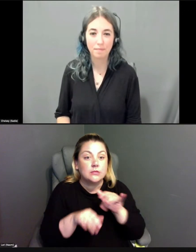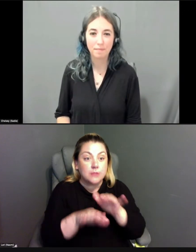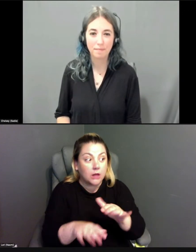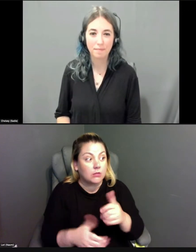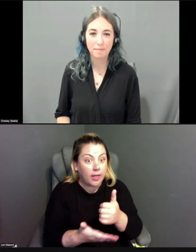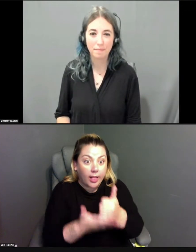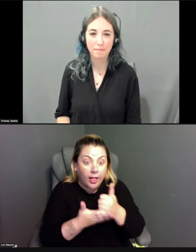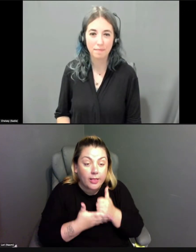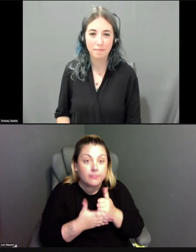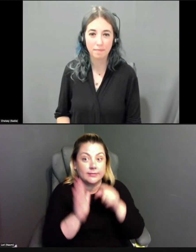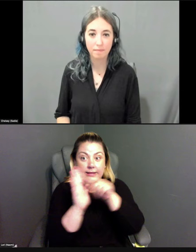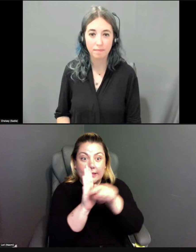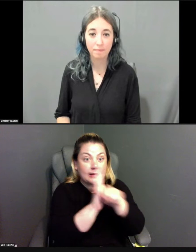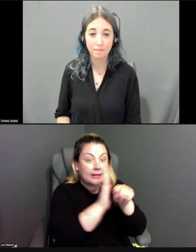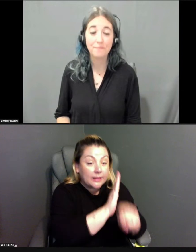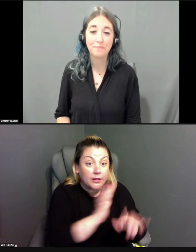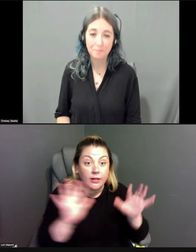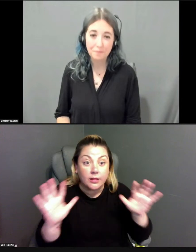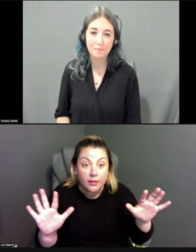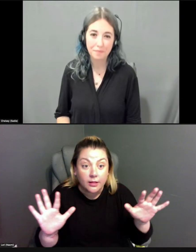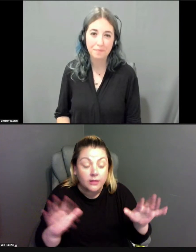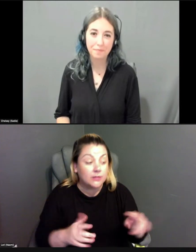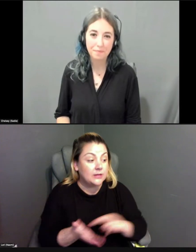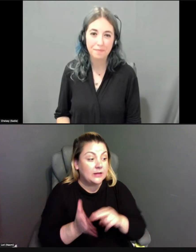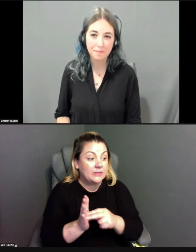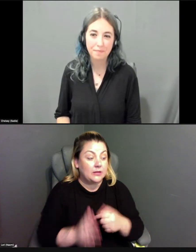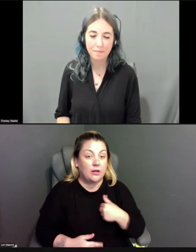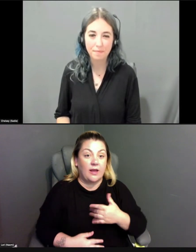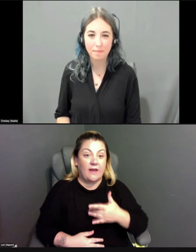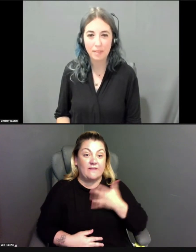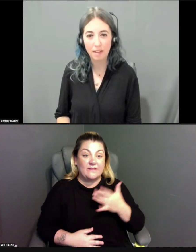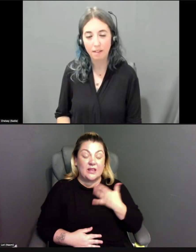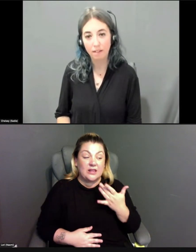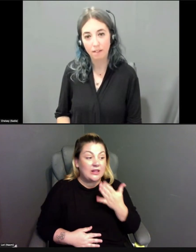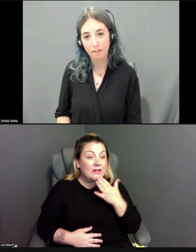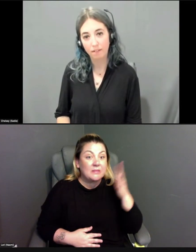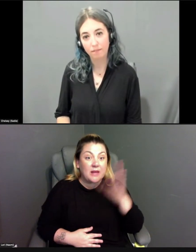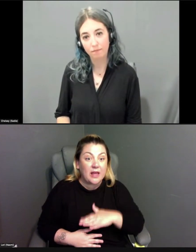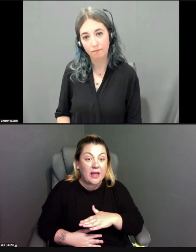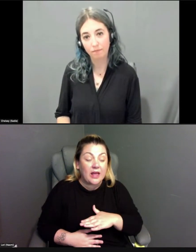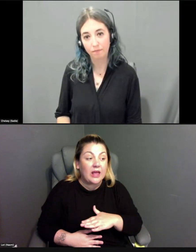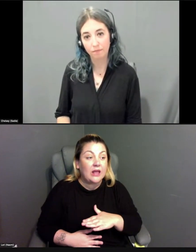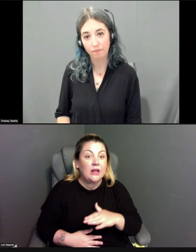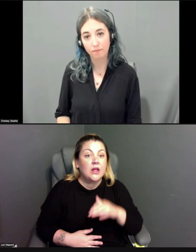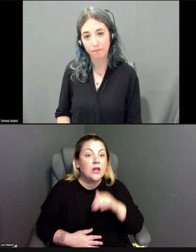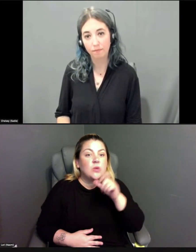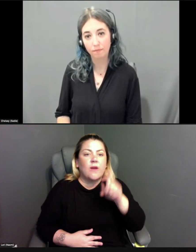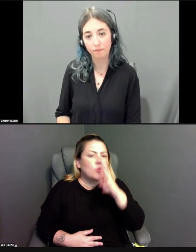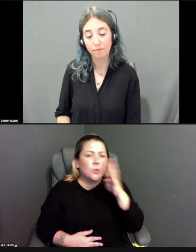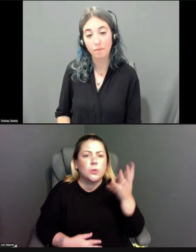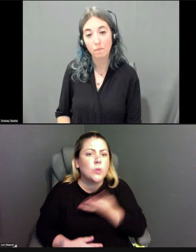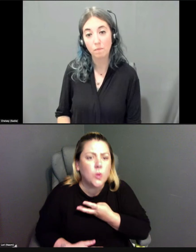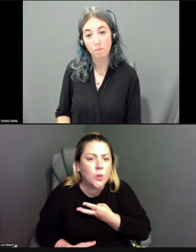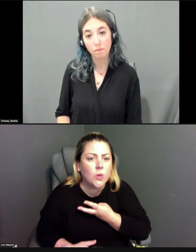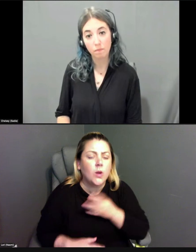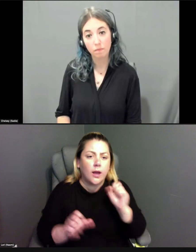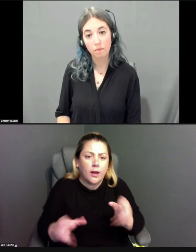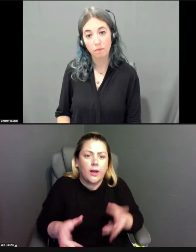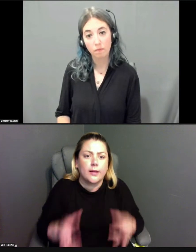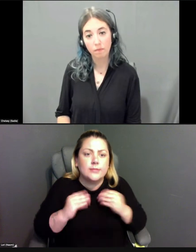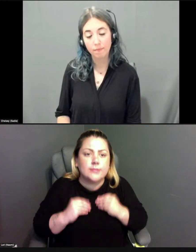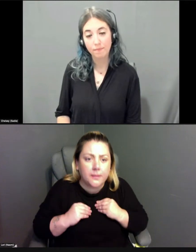discomfort, I don't need to bypass my discomfort. I don't have to pretend to be comfortable about it. And I can recognize